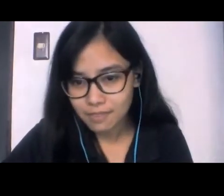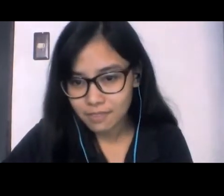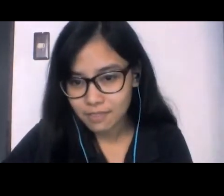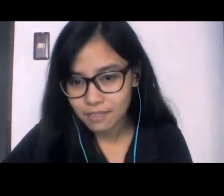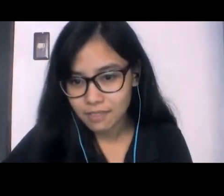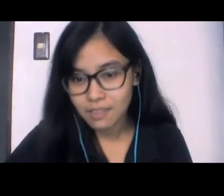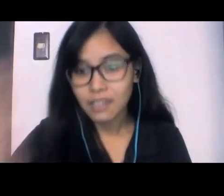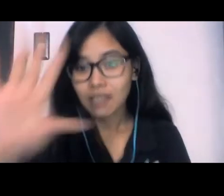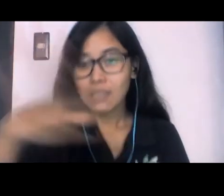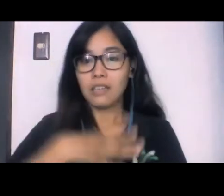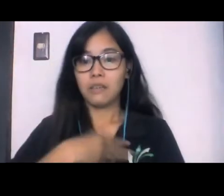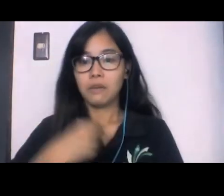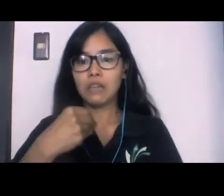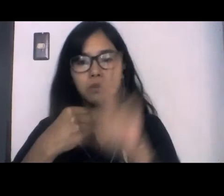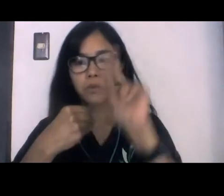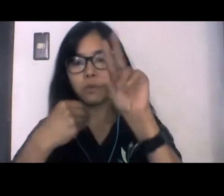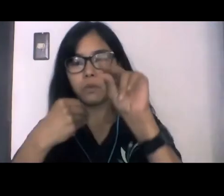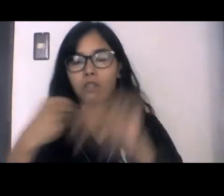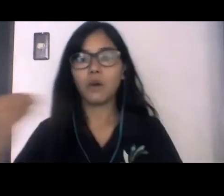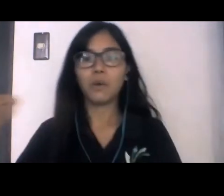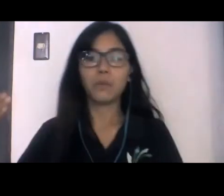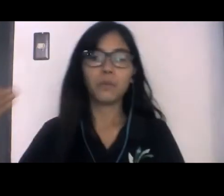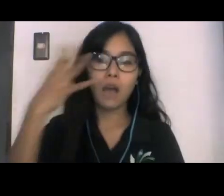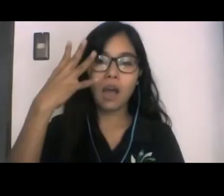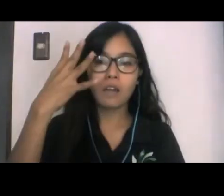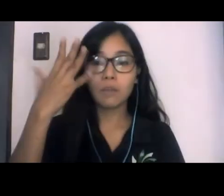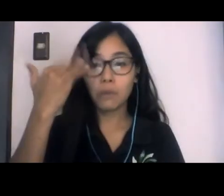Mm. Yami here.